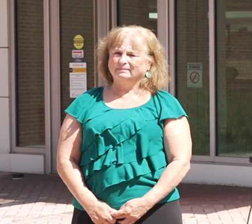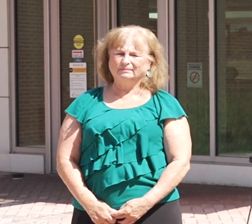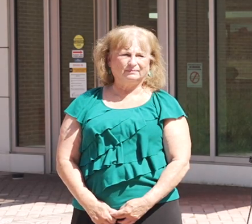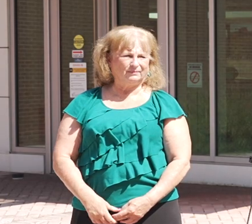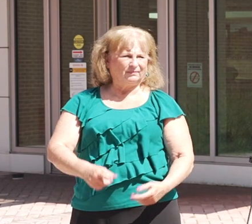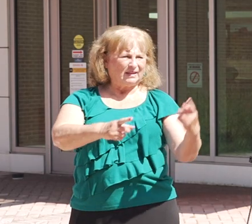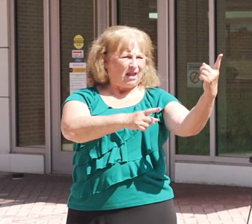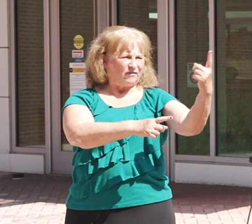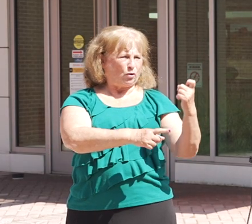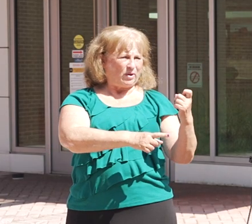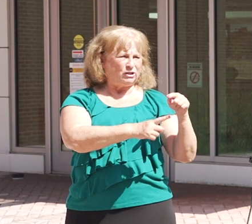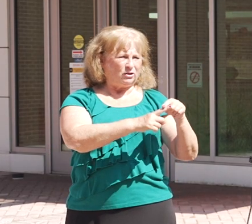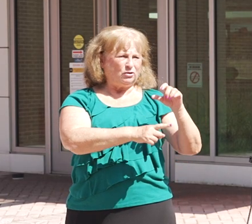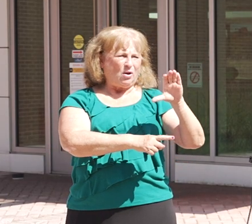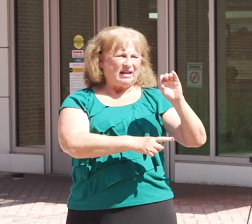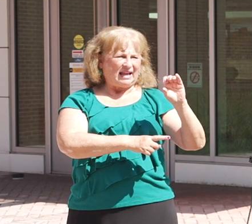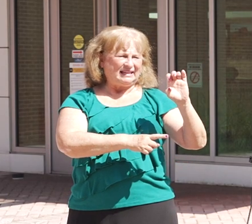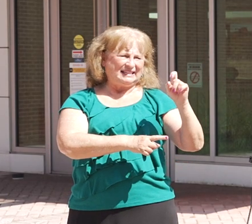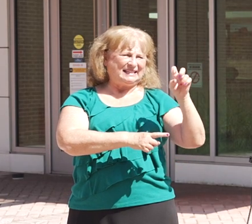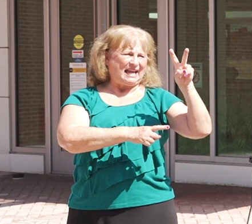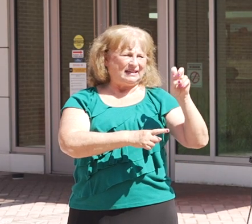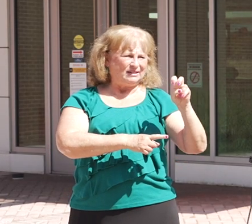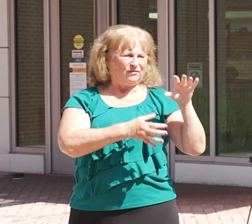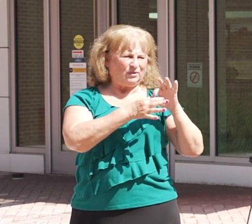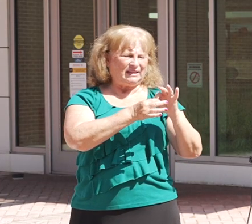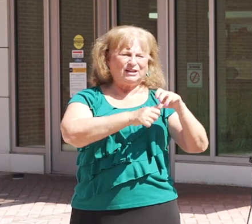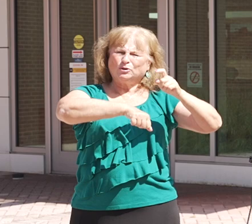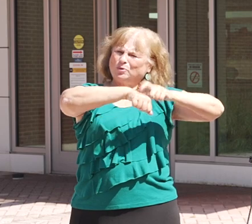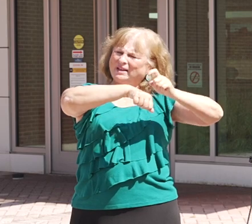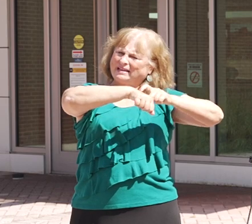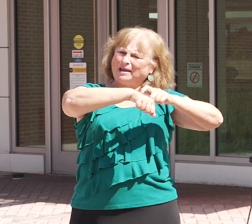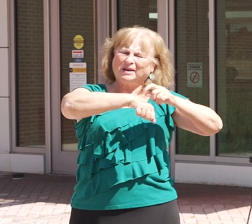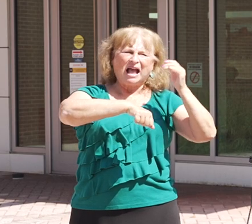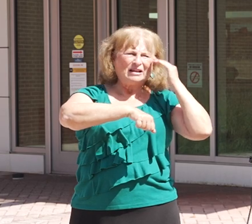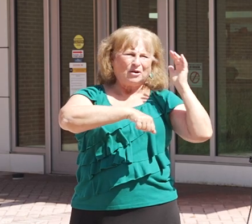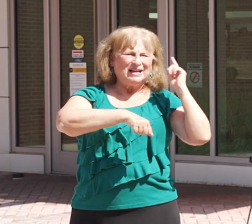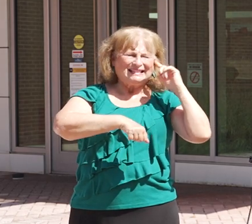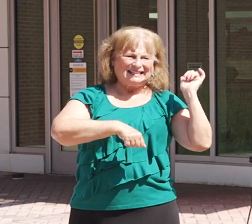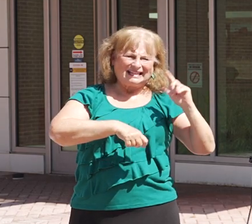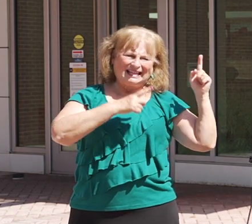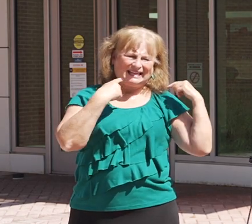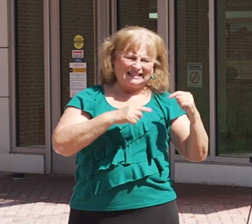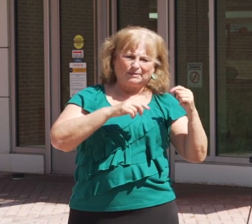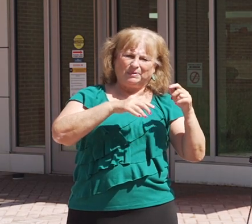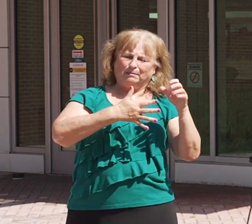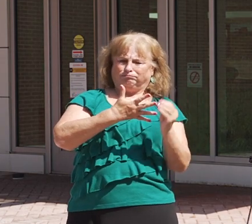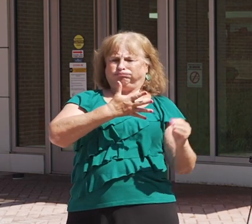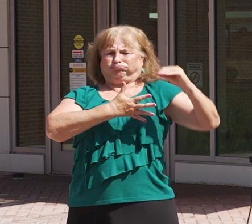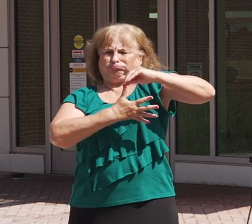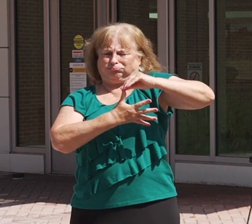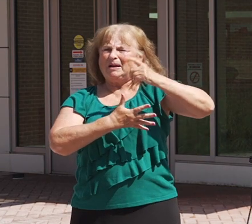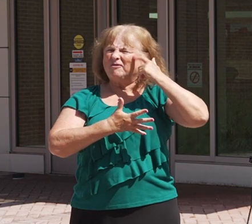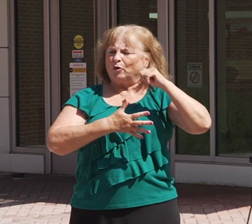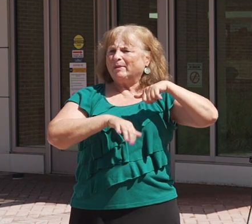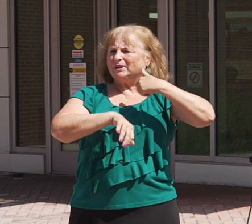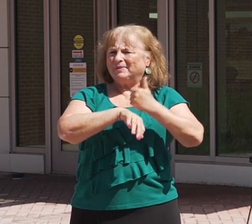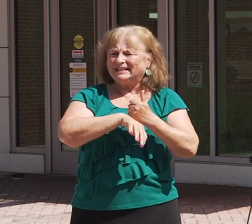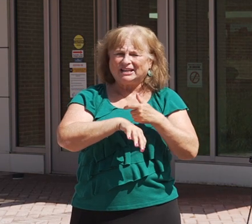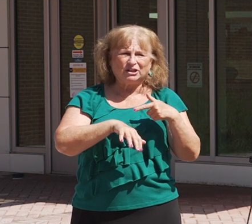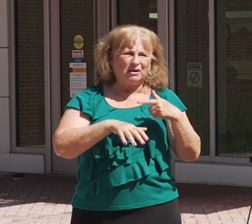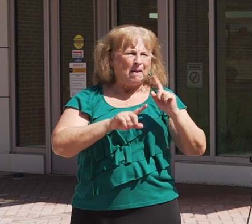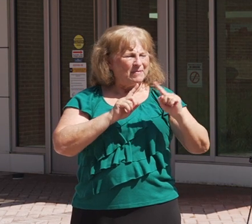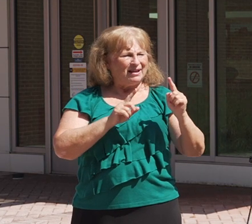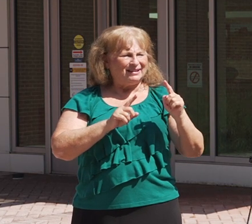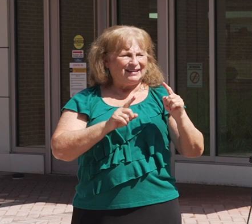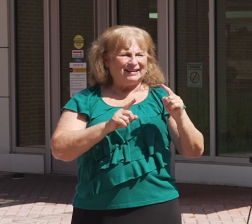I have a question for the county executive Sure. related to the timing of this. I know that it sounds like it's been bumped of implementation.